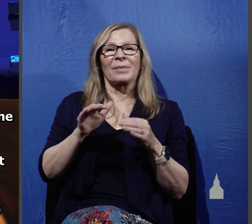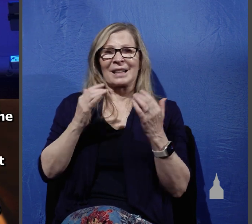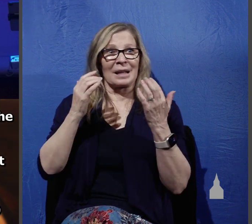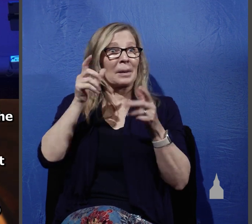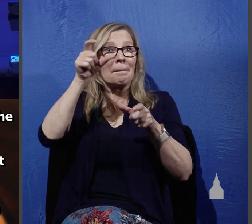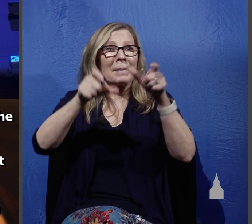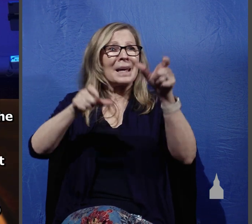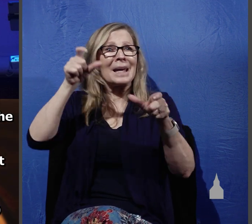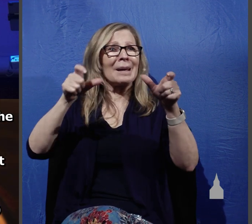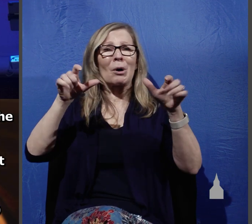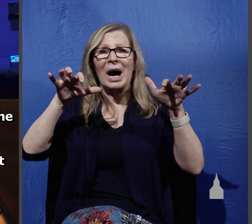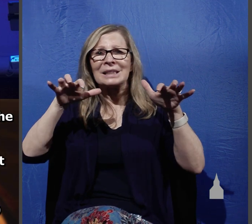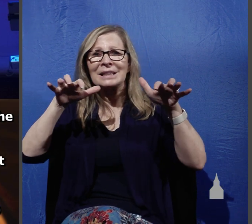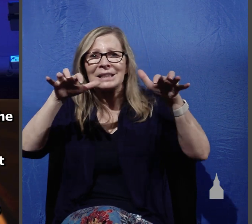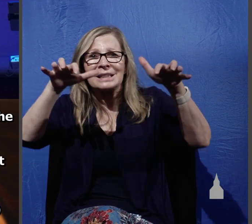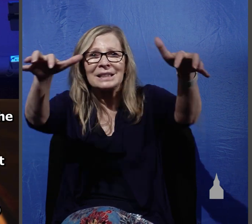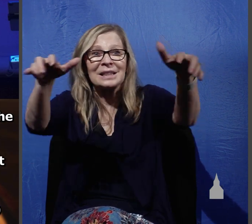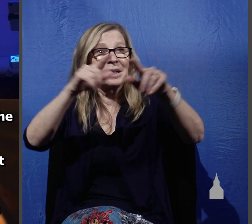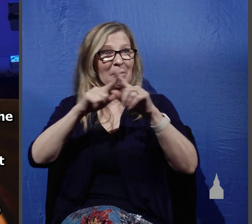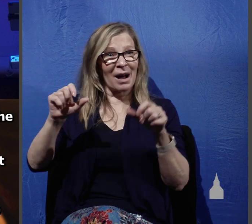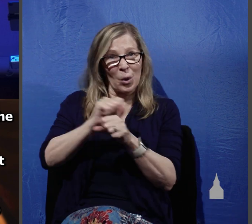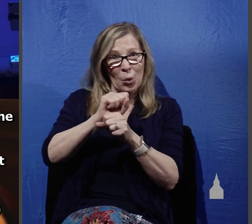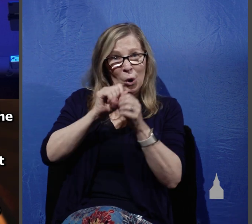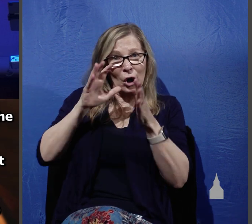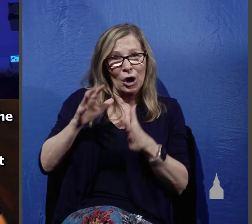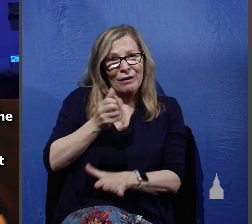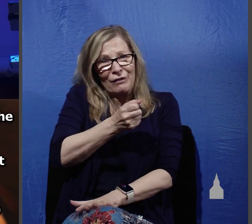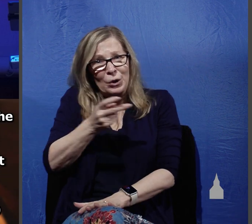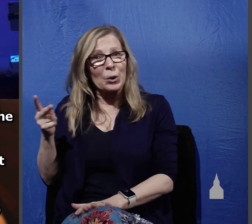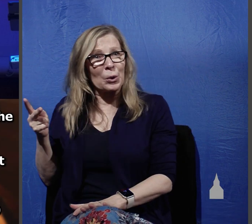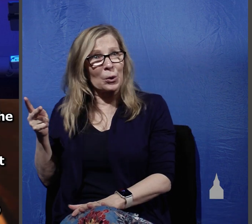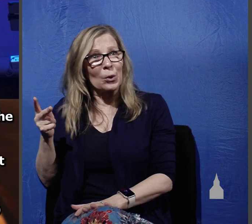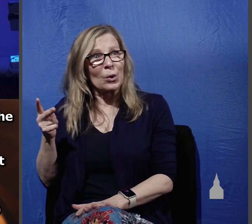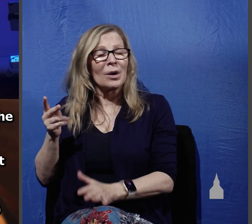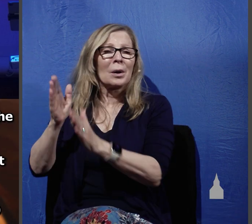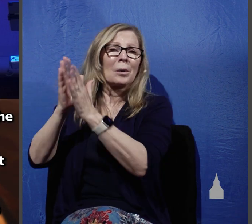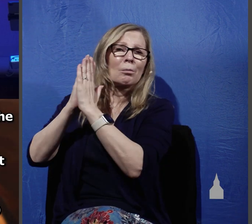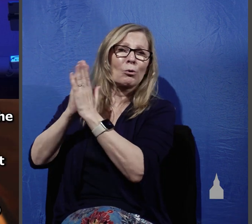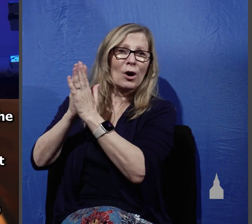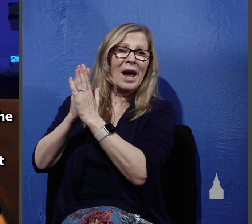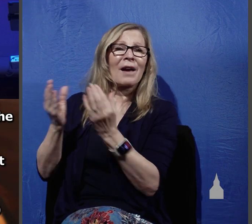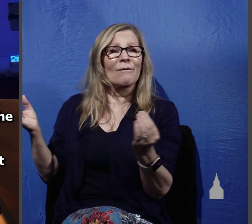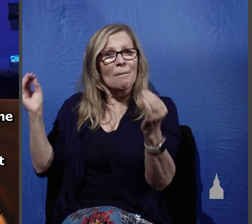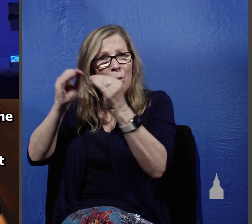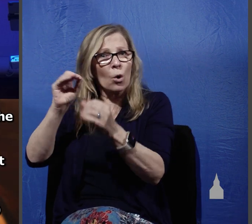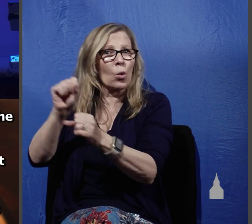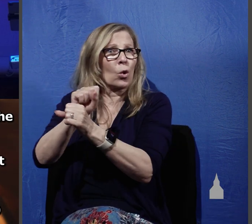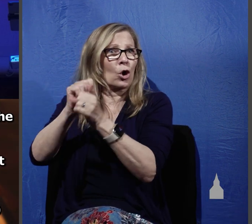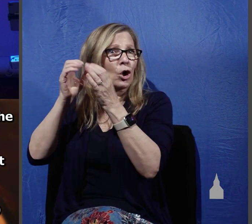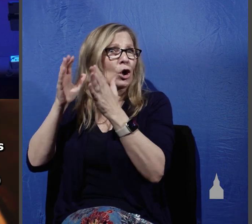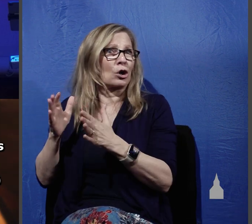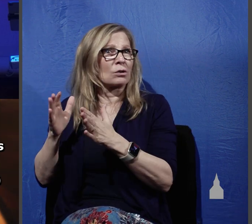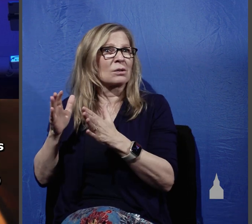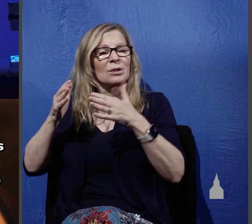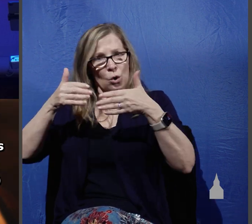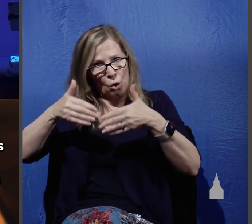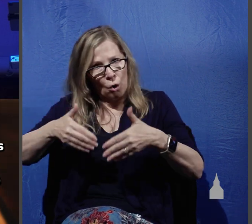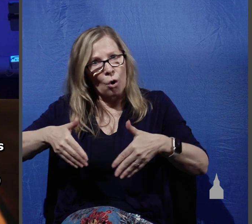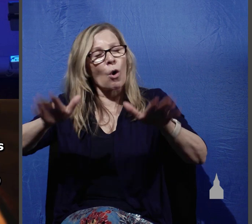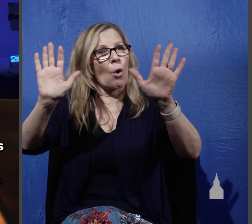labors are few. Therefore, beseech the Lord of the harvest to send out labors into his harvest. Go, behold, I send you out